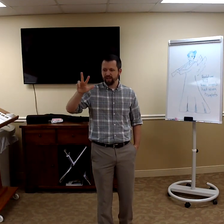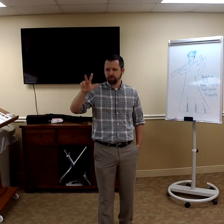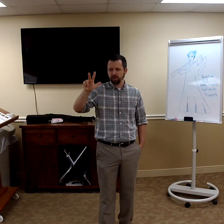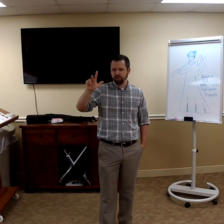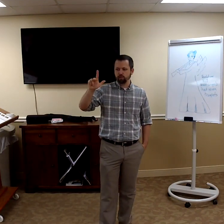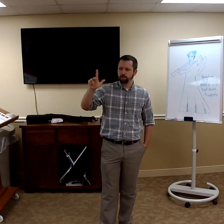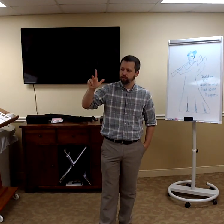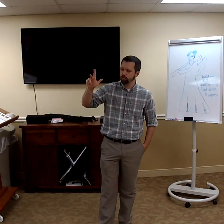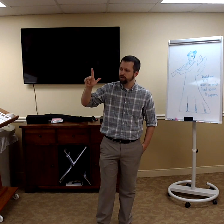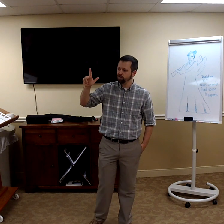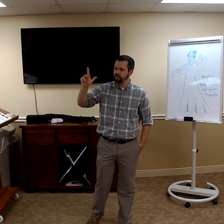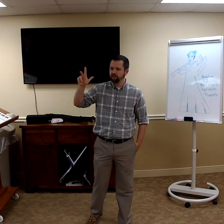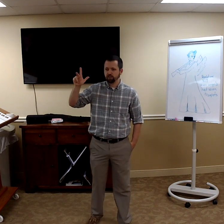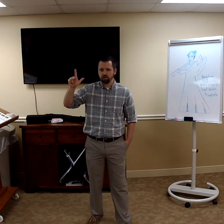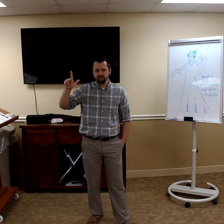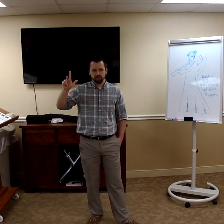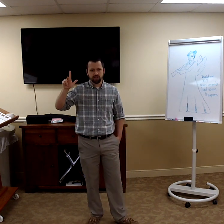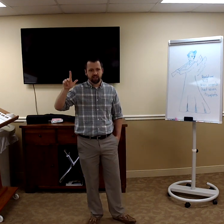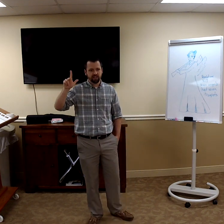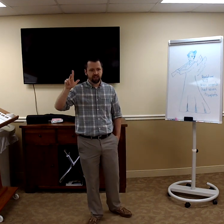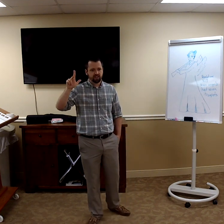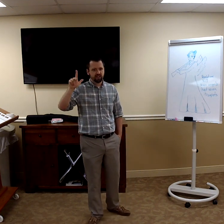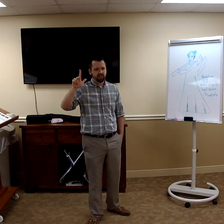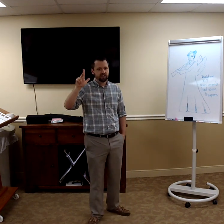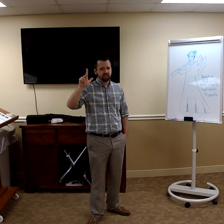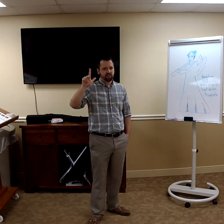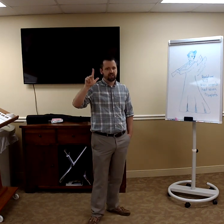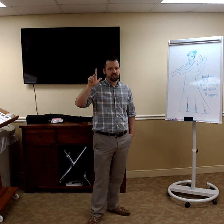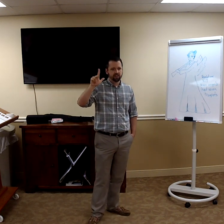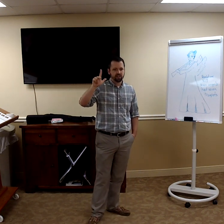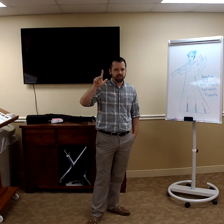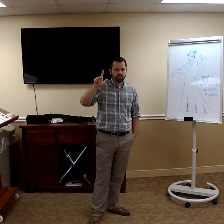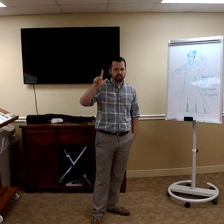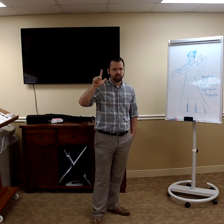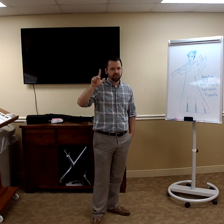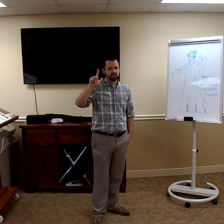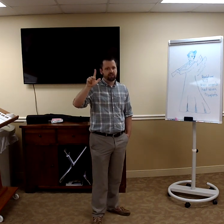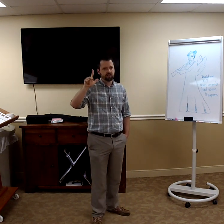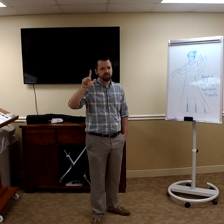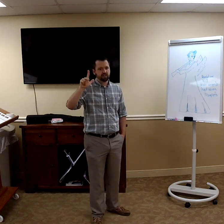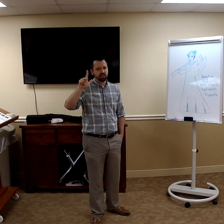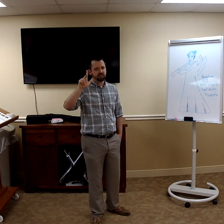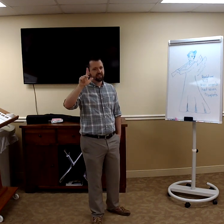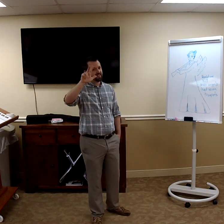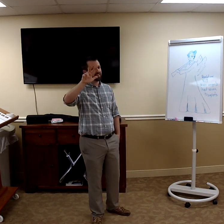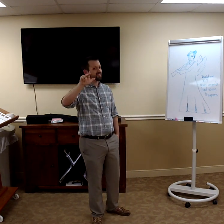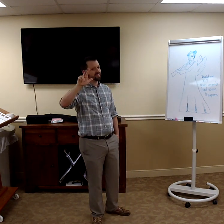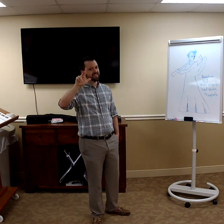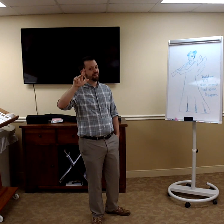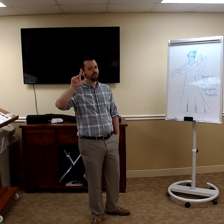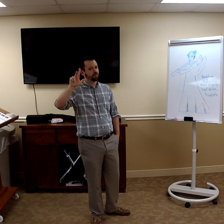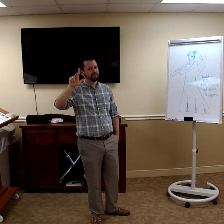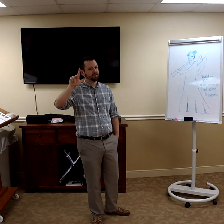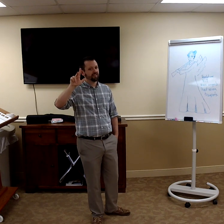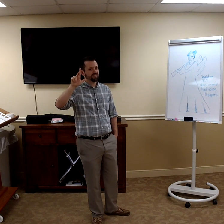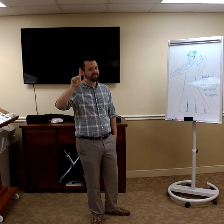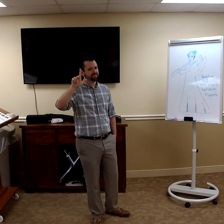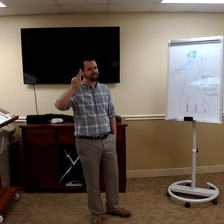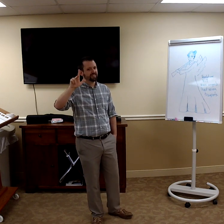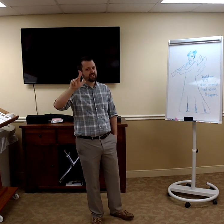3 and then you wiggle your middle finger. 23. Well, what's for the 2? If you do 21. This is the sign for 23. Oh. You